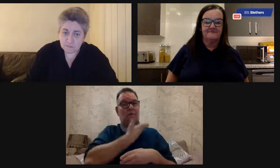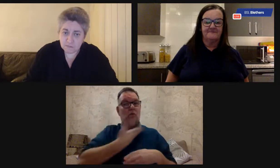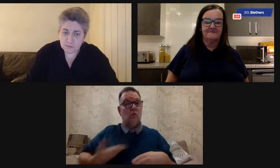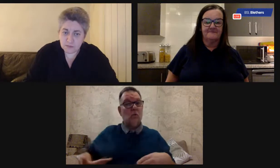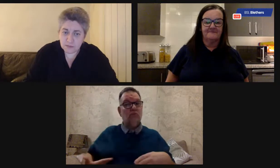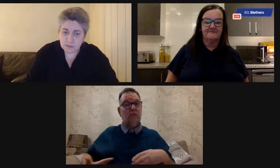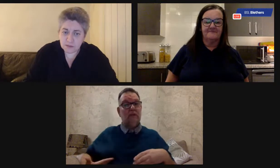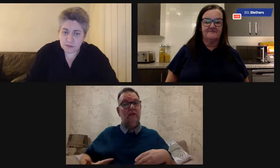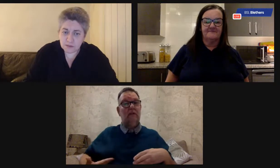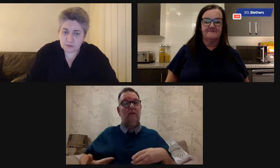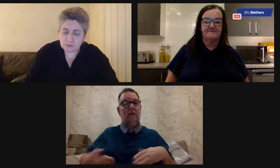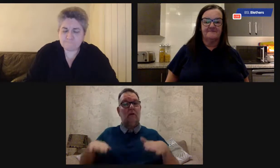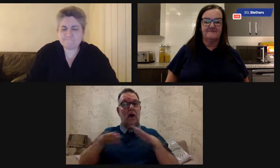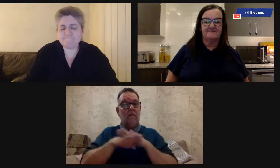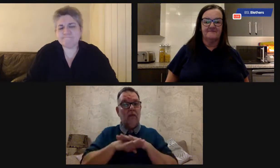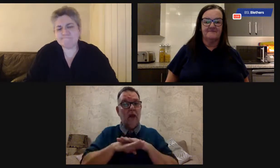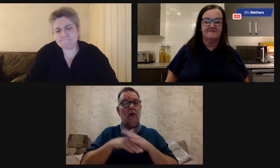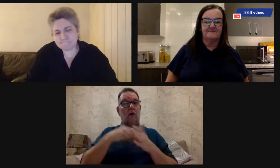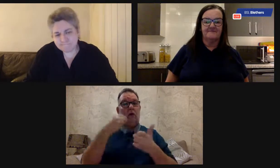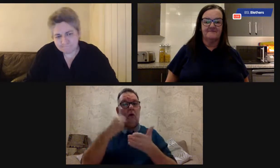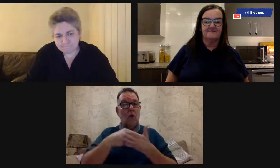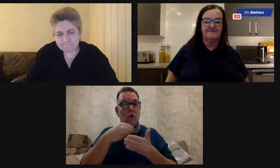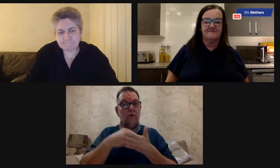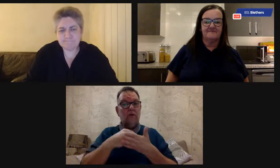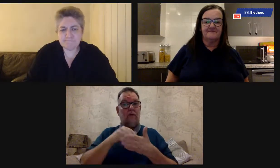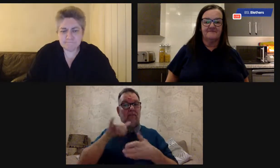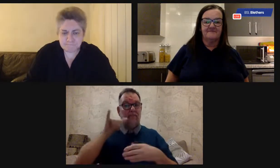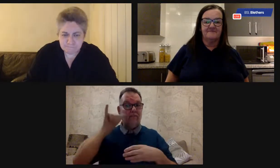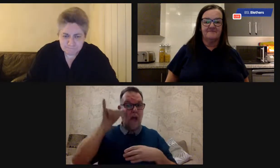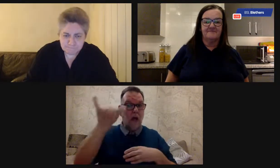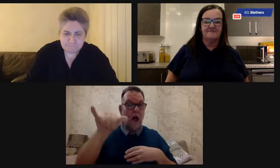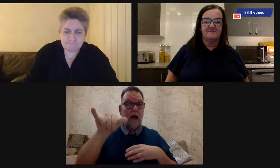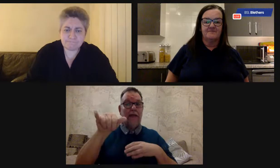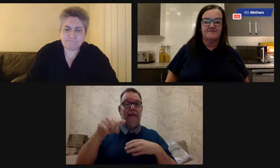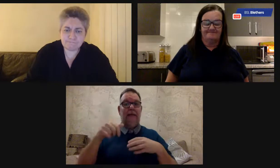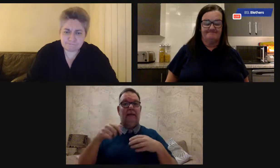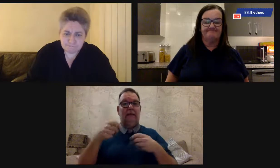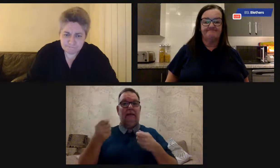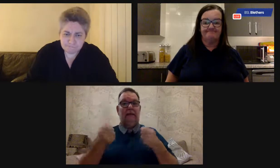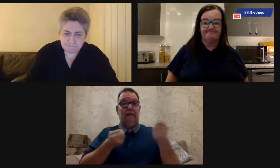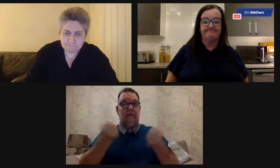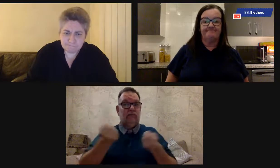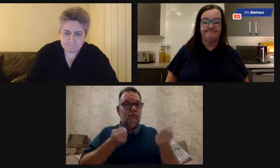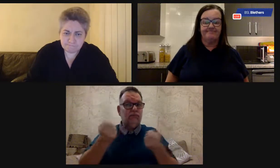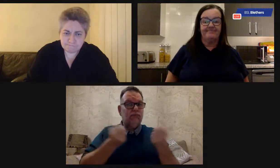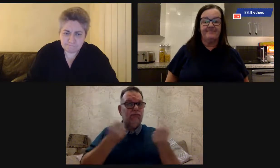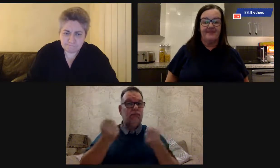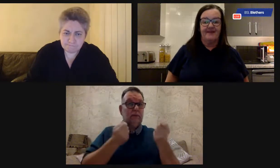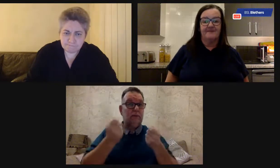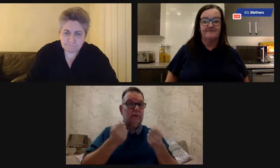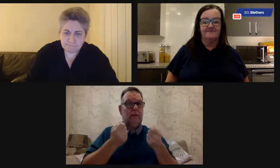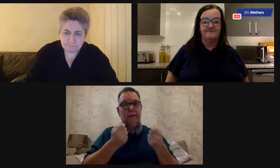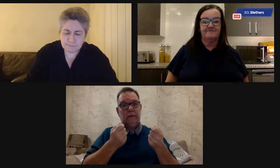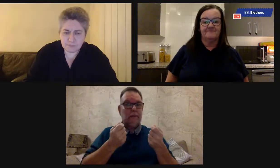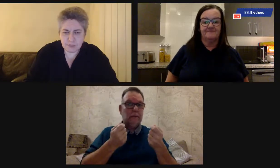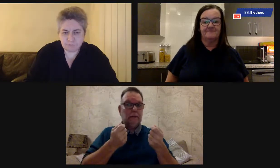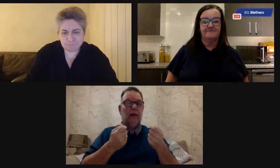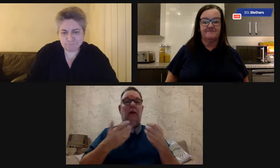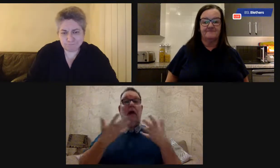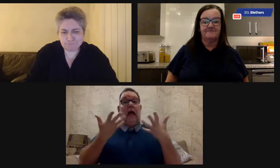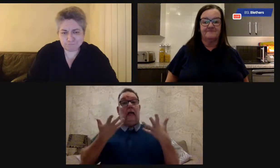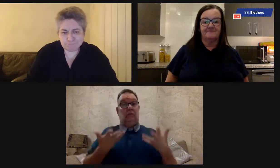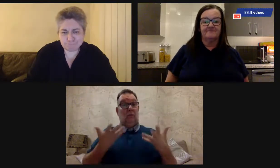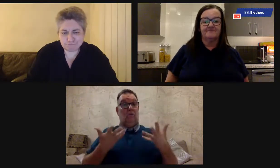discussion, and really it's an insurance thing, would you believe it? And it's about if we had to get people coming